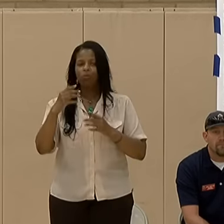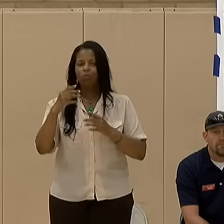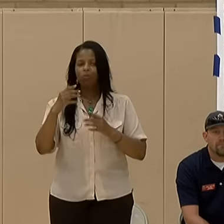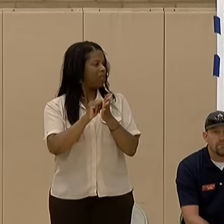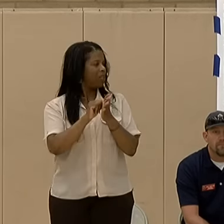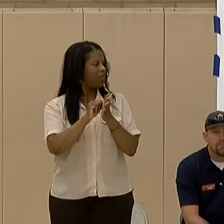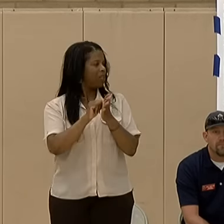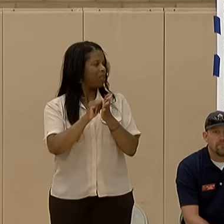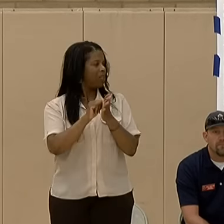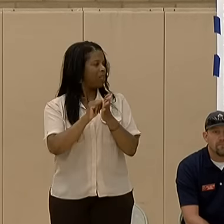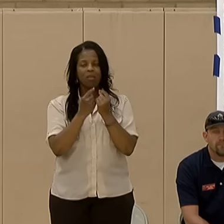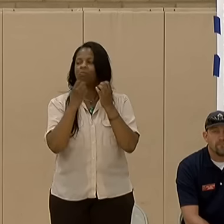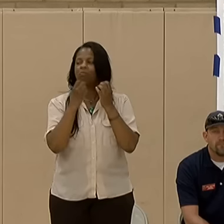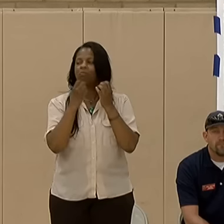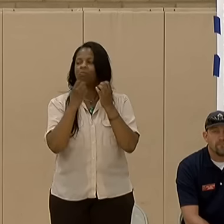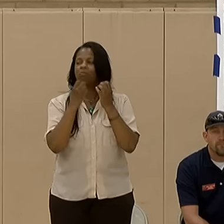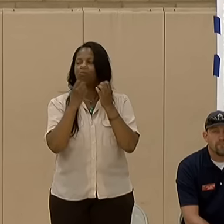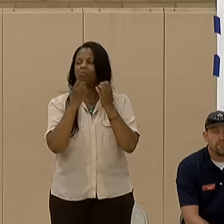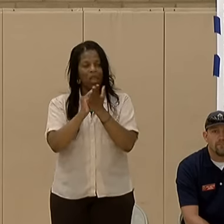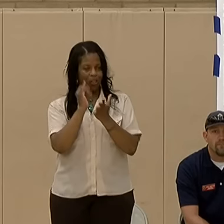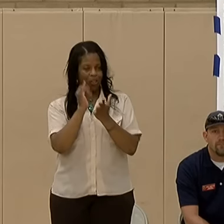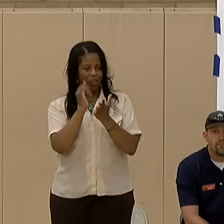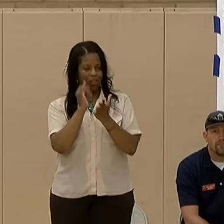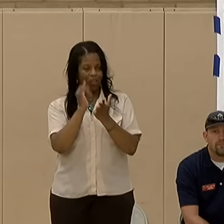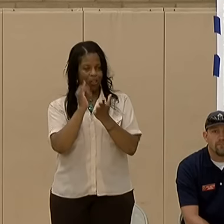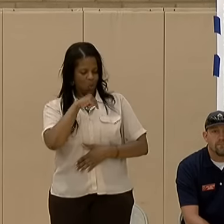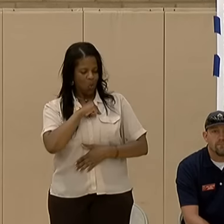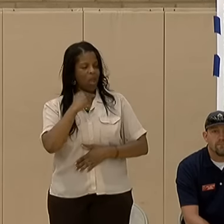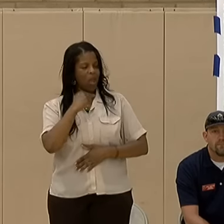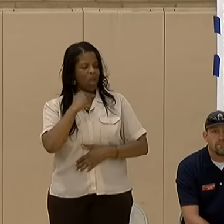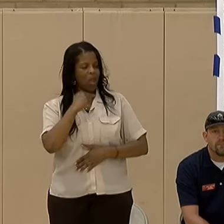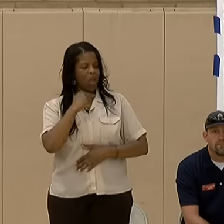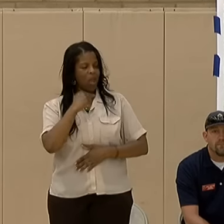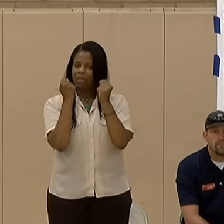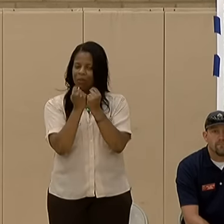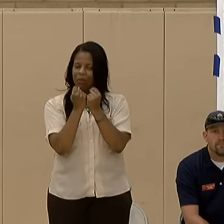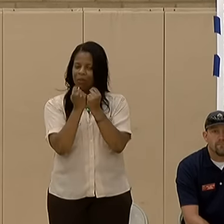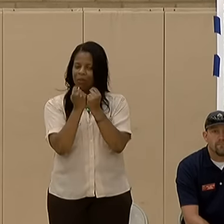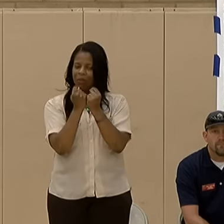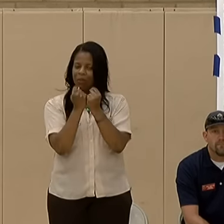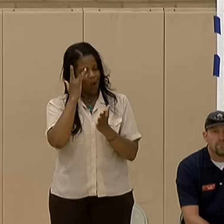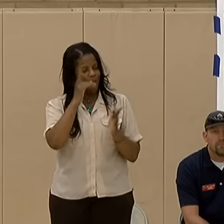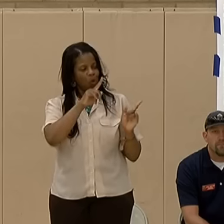this incident management team brings to the table. That's why we do this.